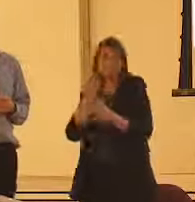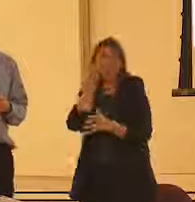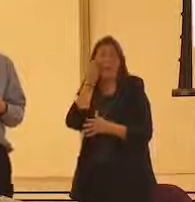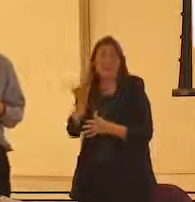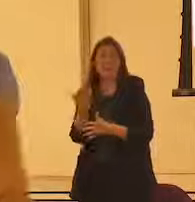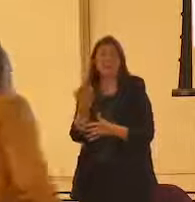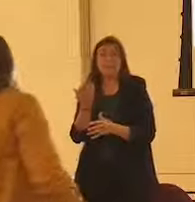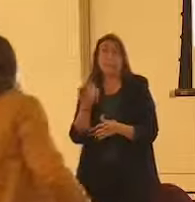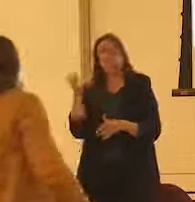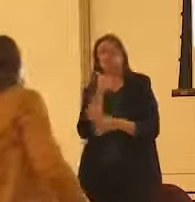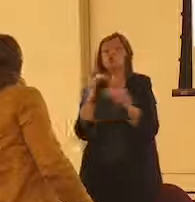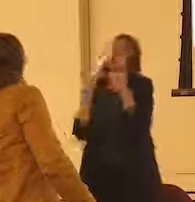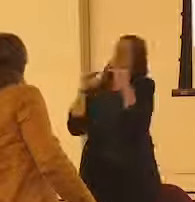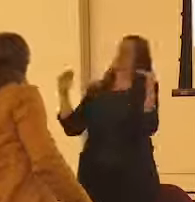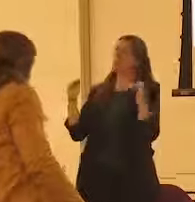life.